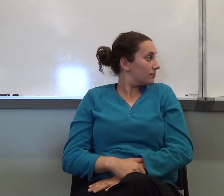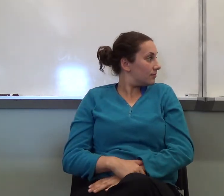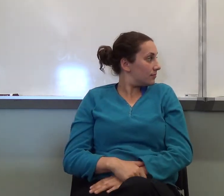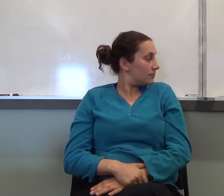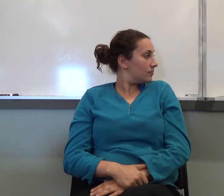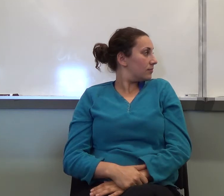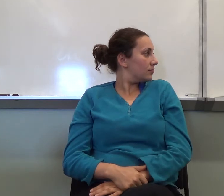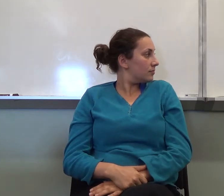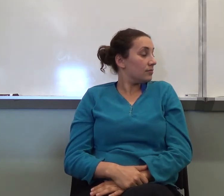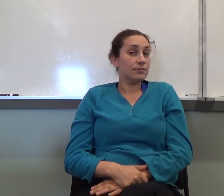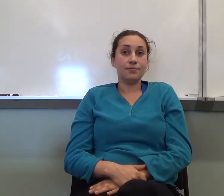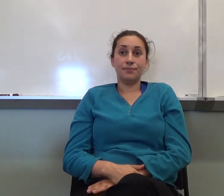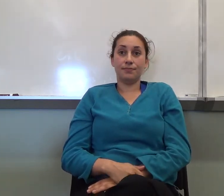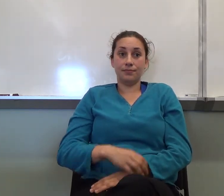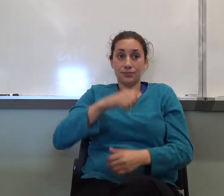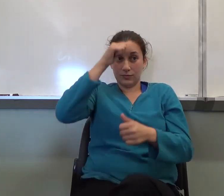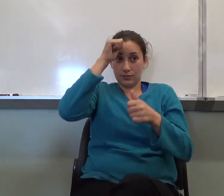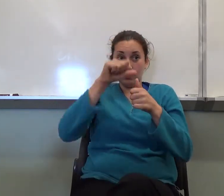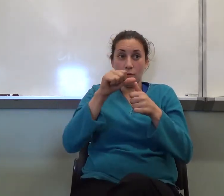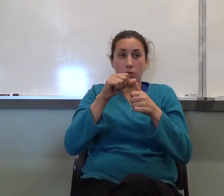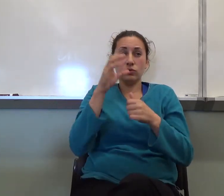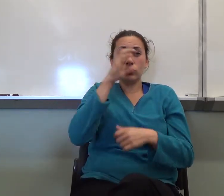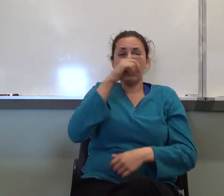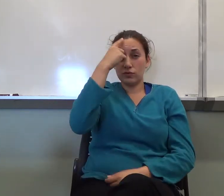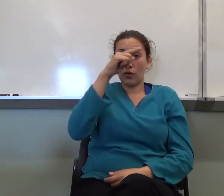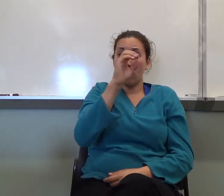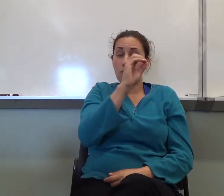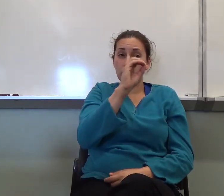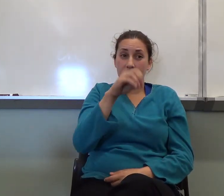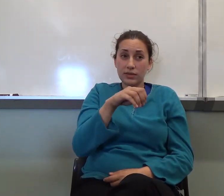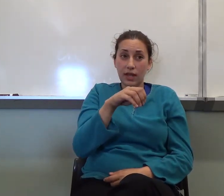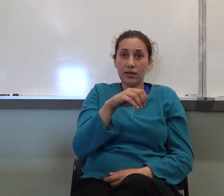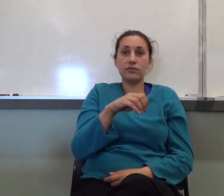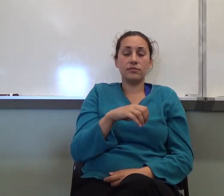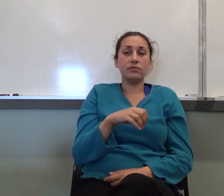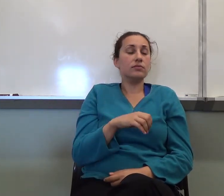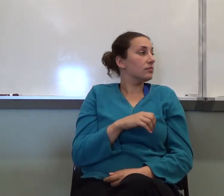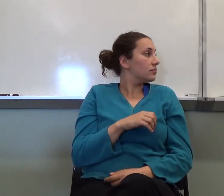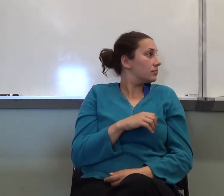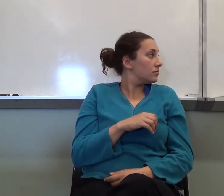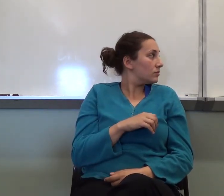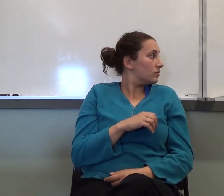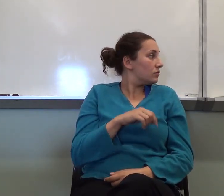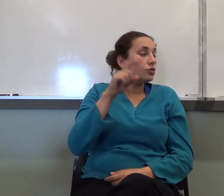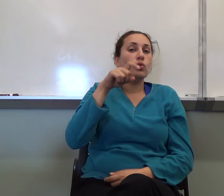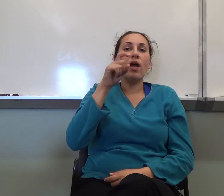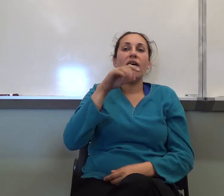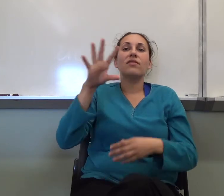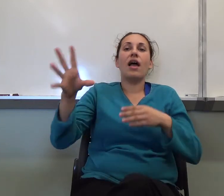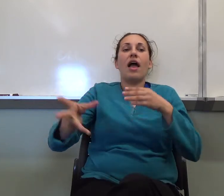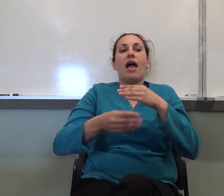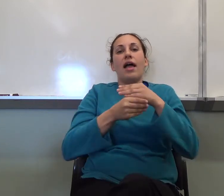Now remember, you're looking for a percent, so it does come out as a decimal, so you have to attach that percent sign. So in other